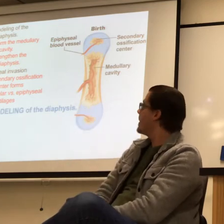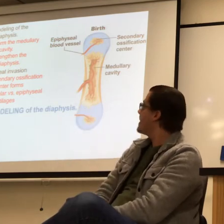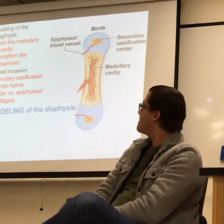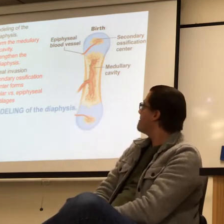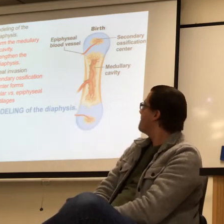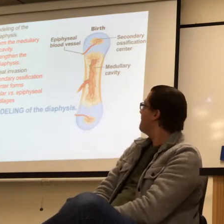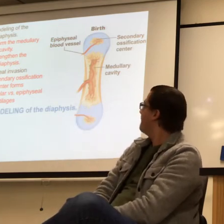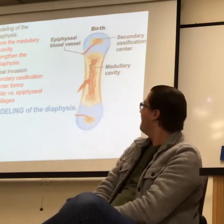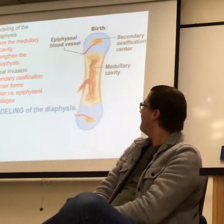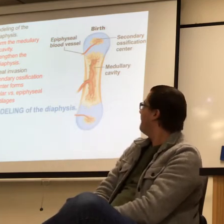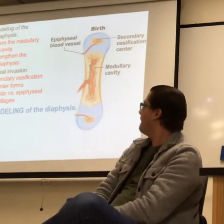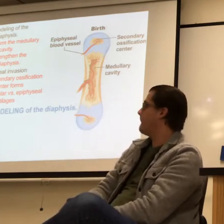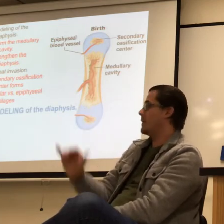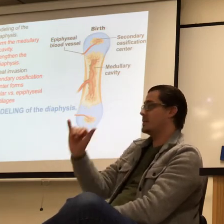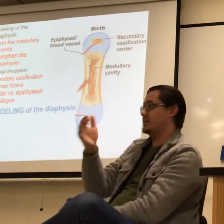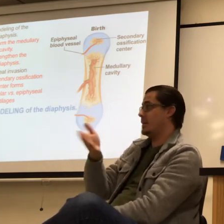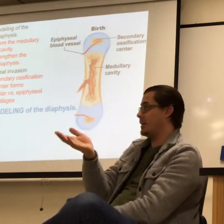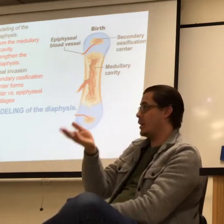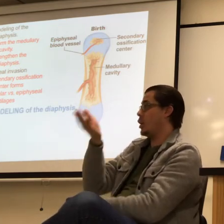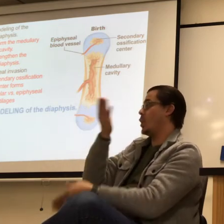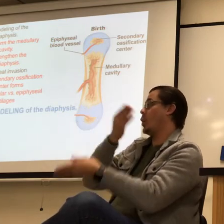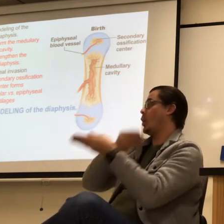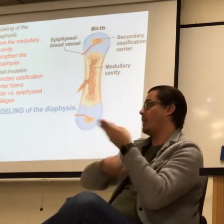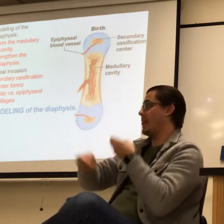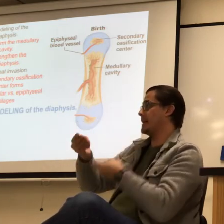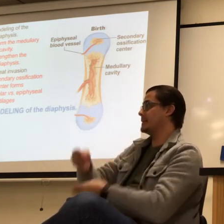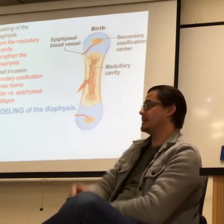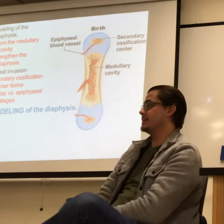Do the same thing. Replace